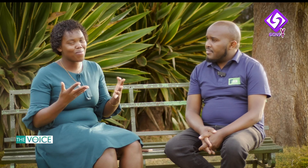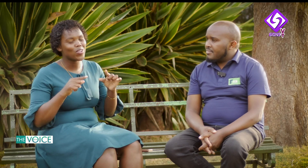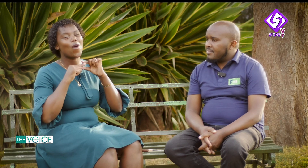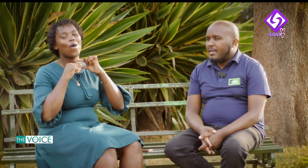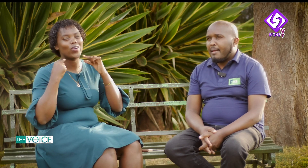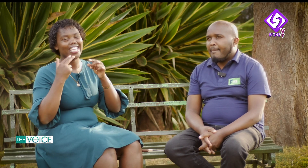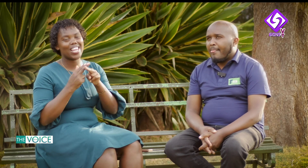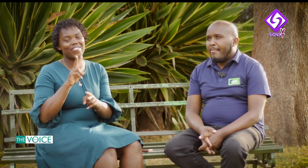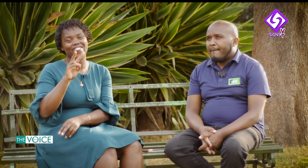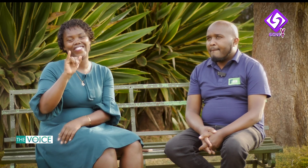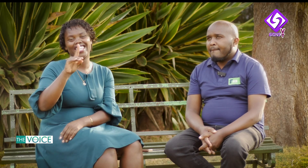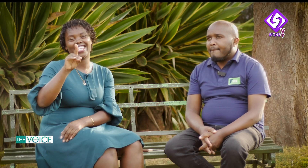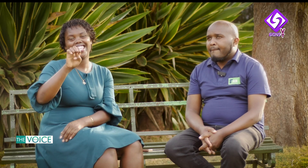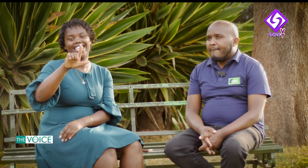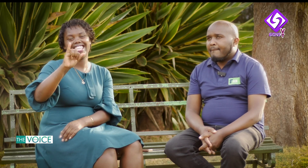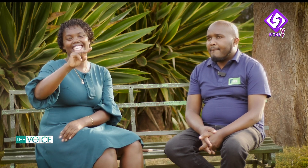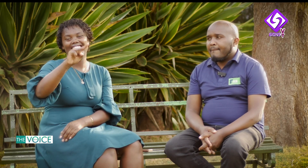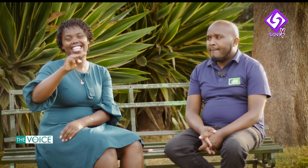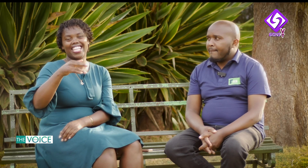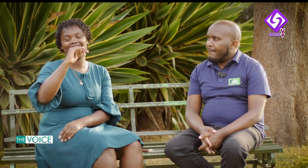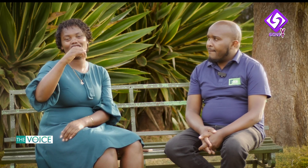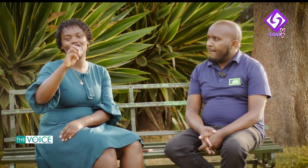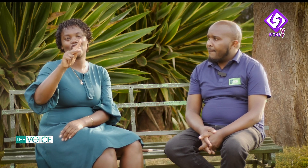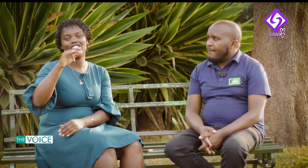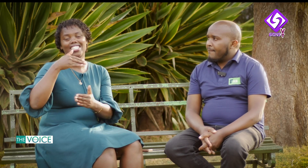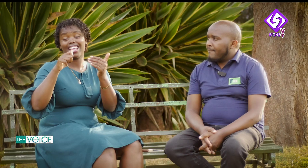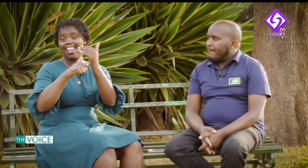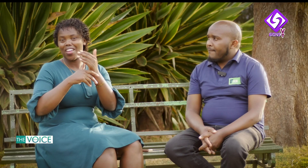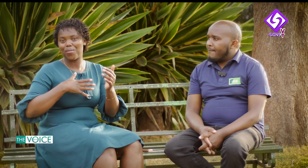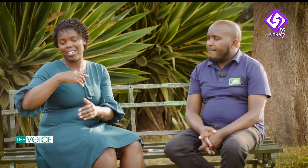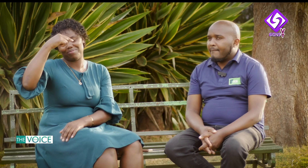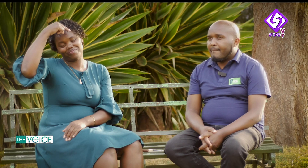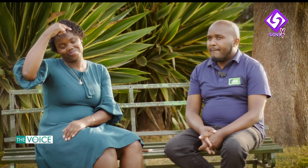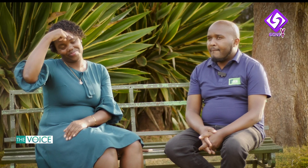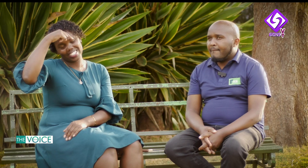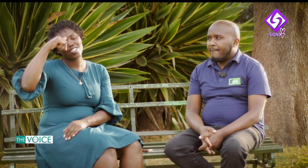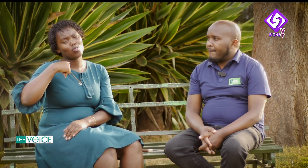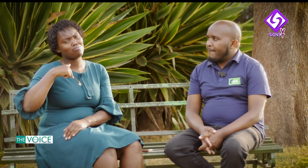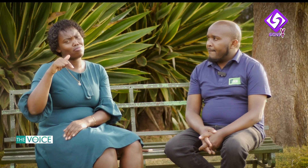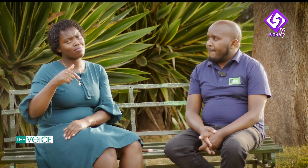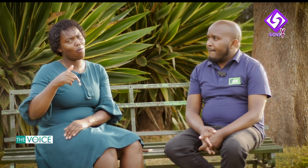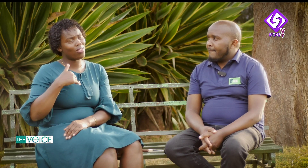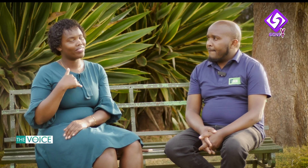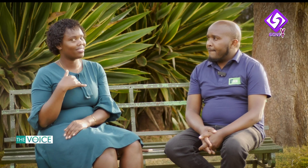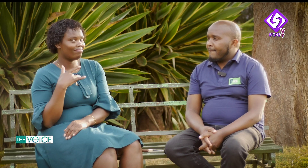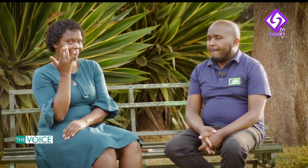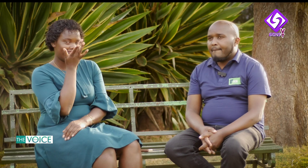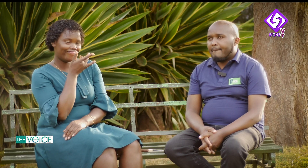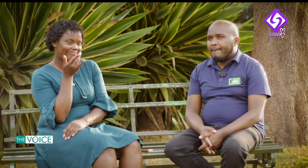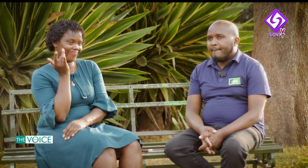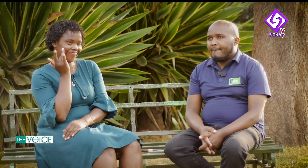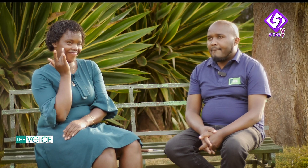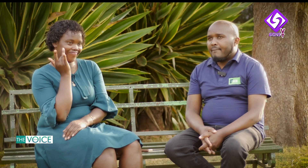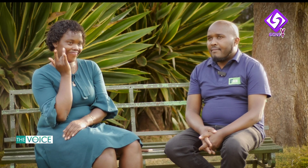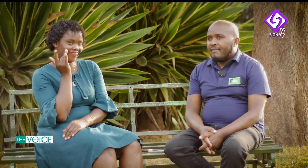well. I am your host, Videliz Njoki, and that is my sign name. So today